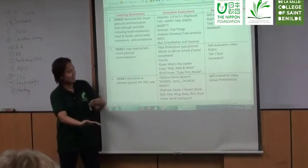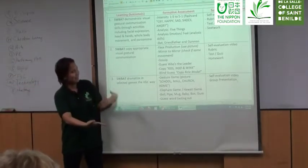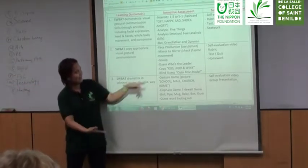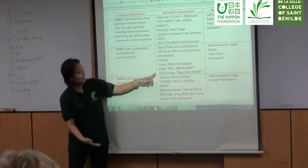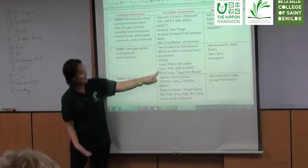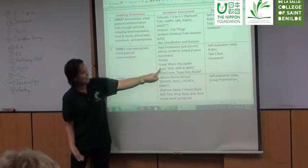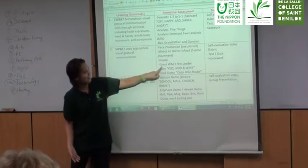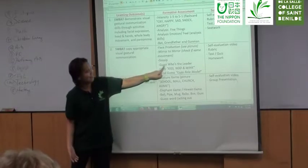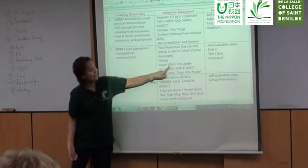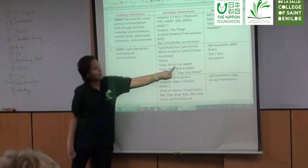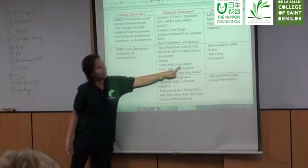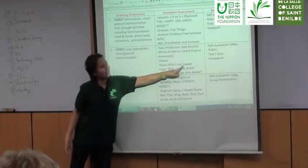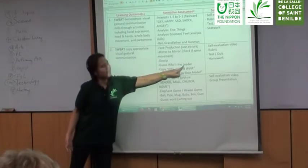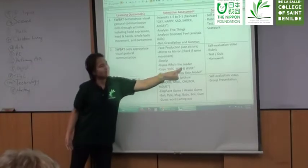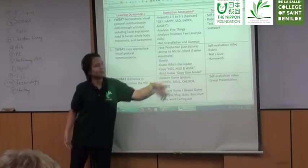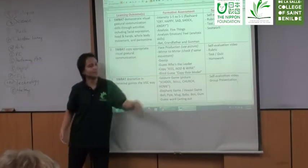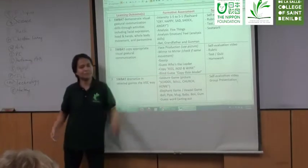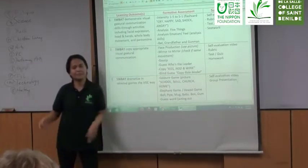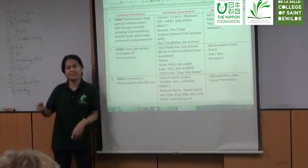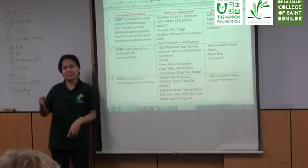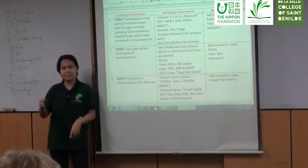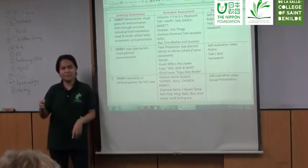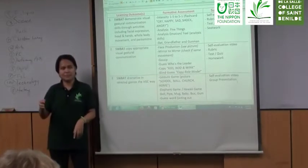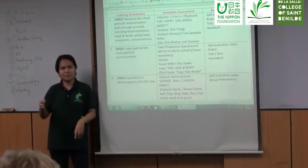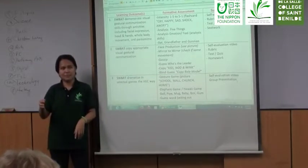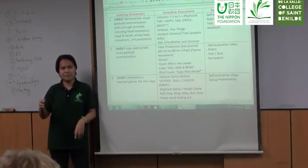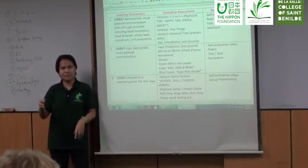down the line to see whether the